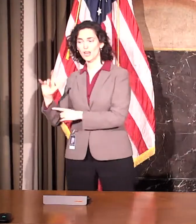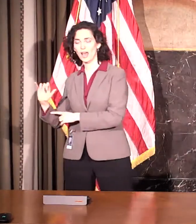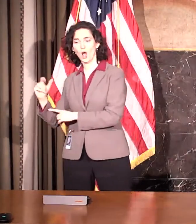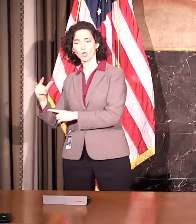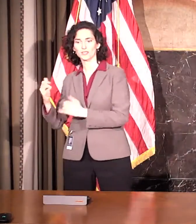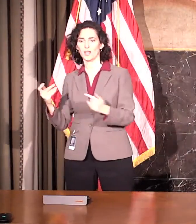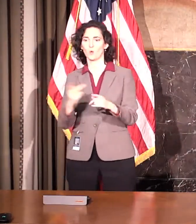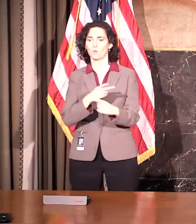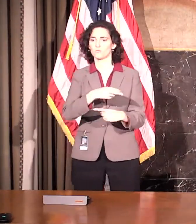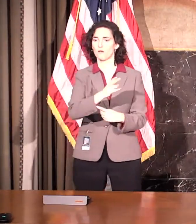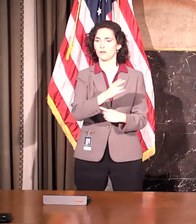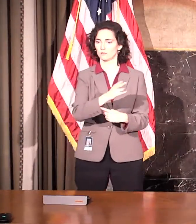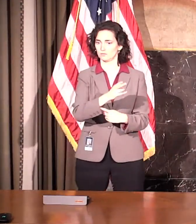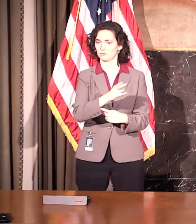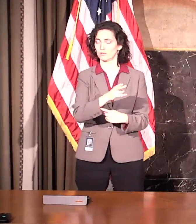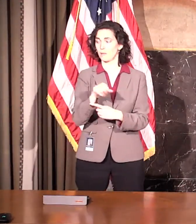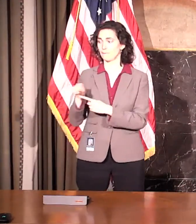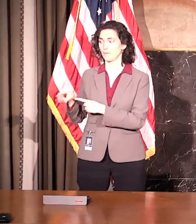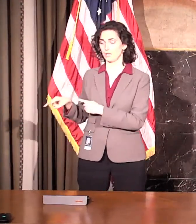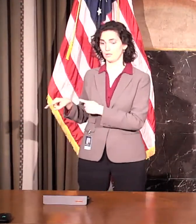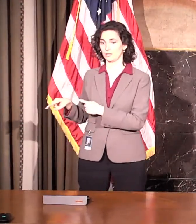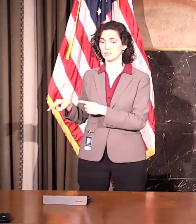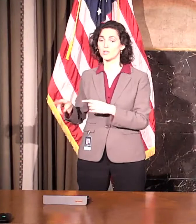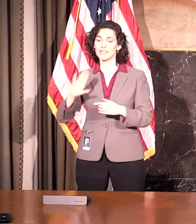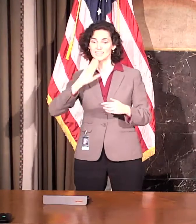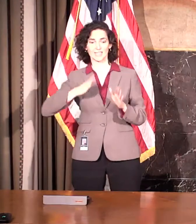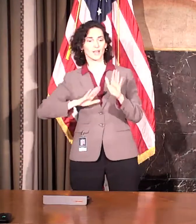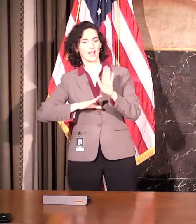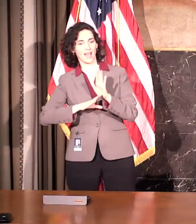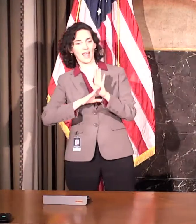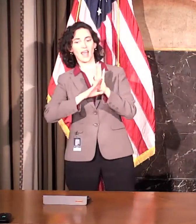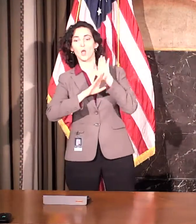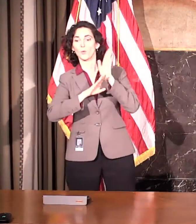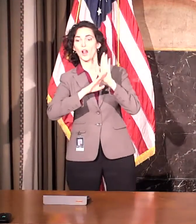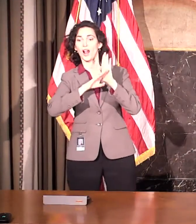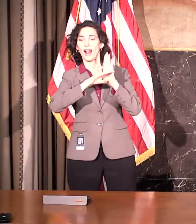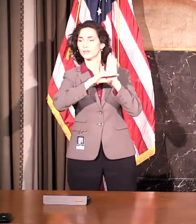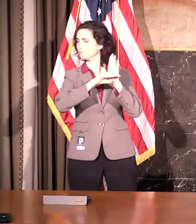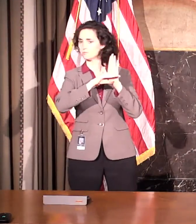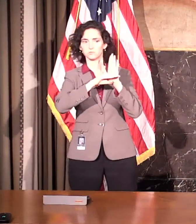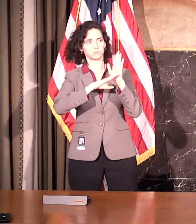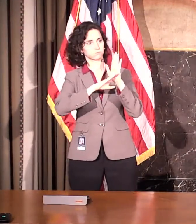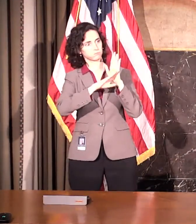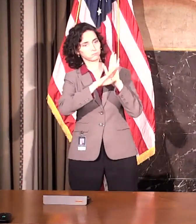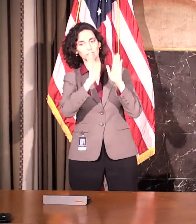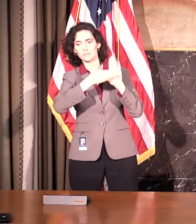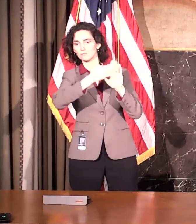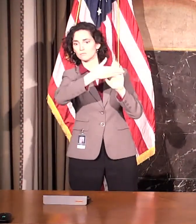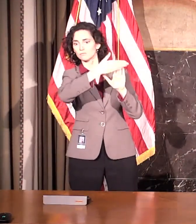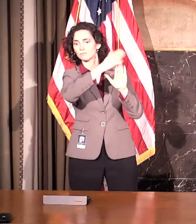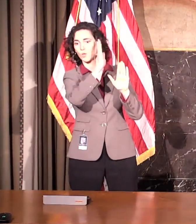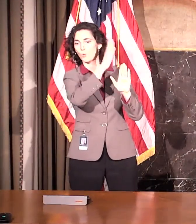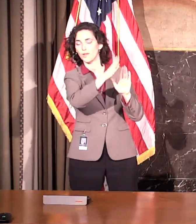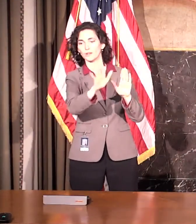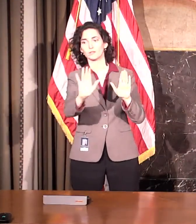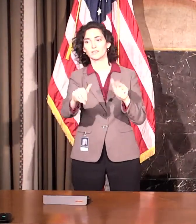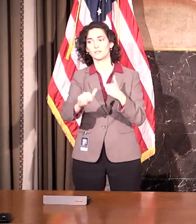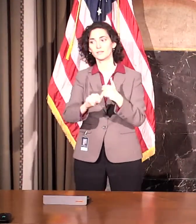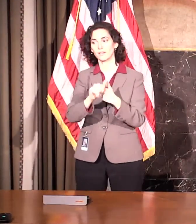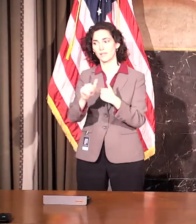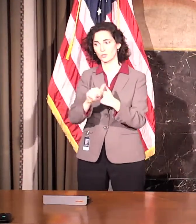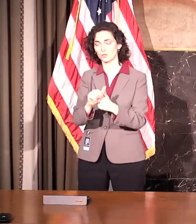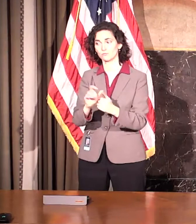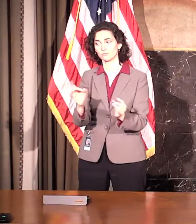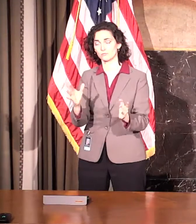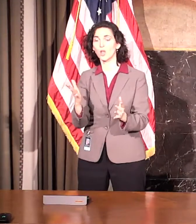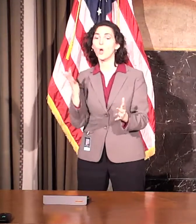we really have not a whole lot of signs that we're slowing. So this is dangerous, and it makes it worse because, number